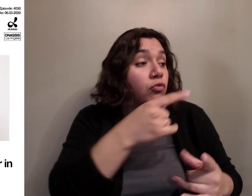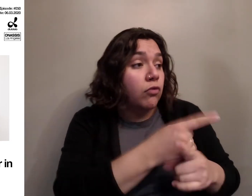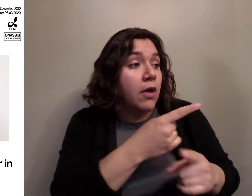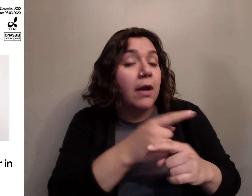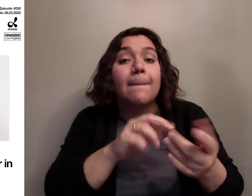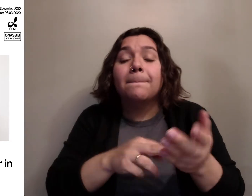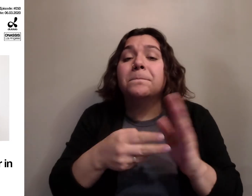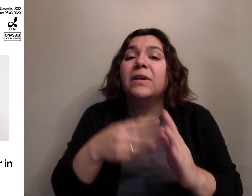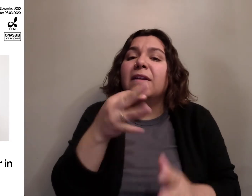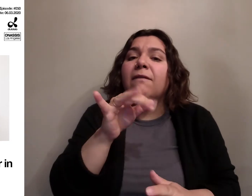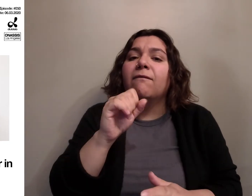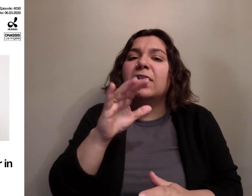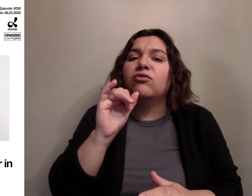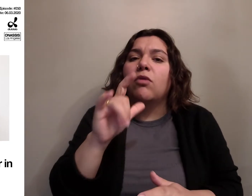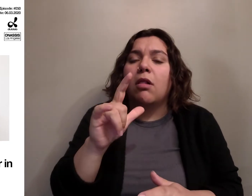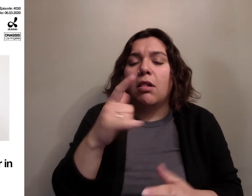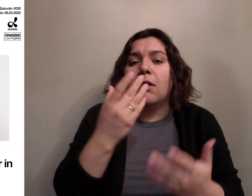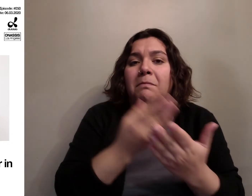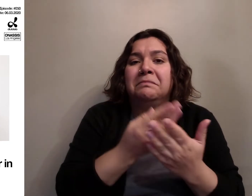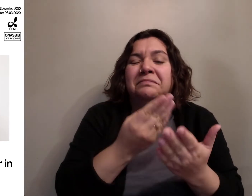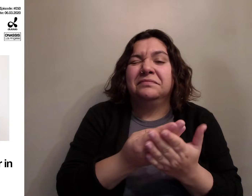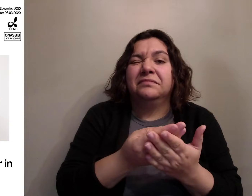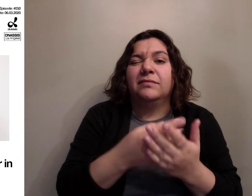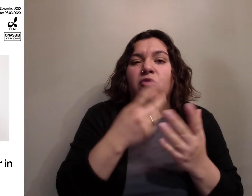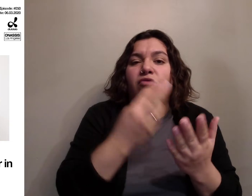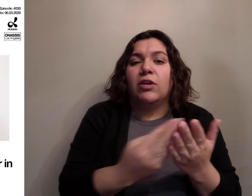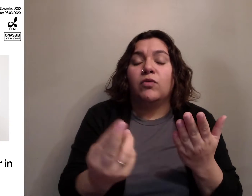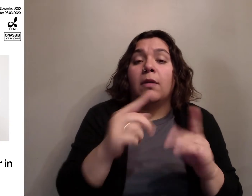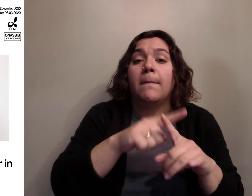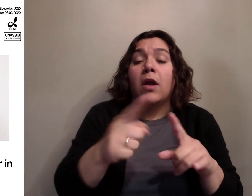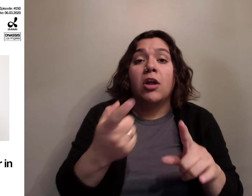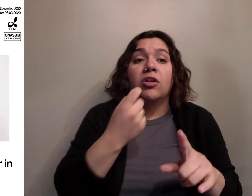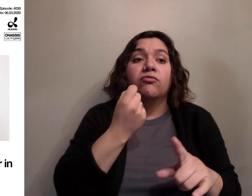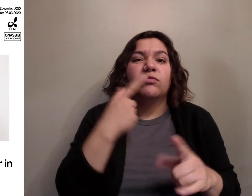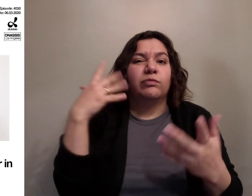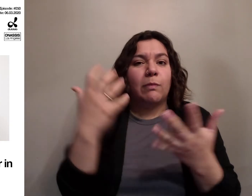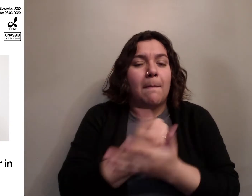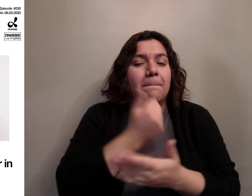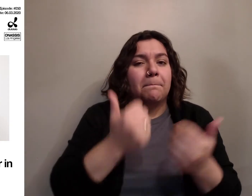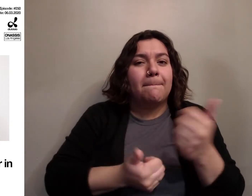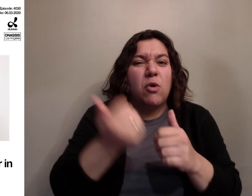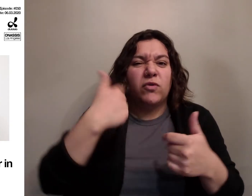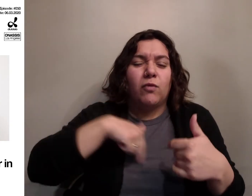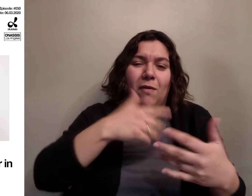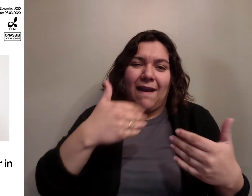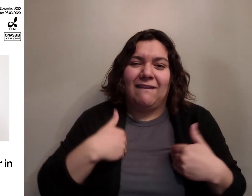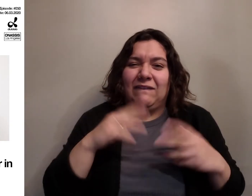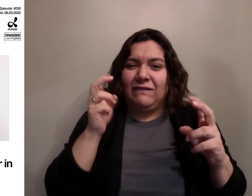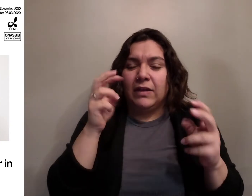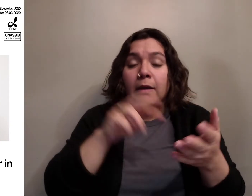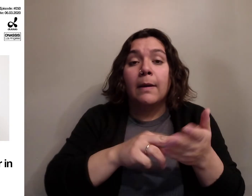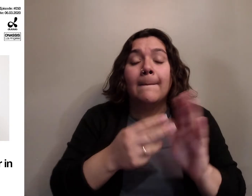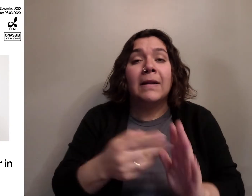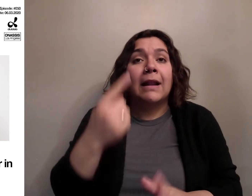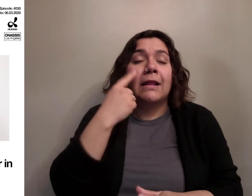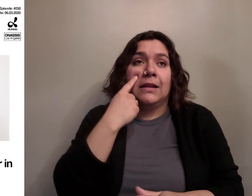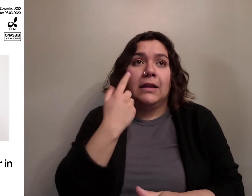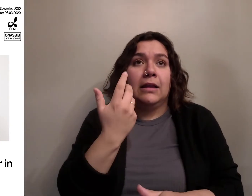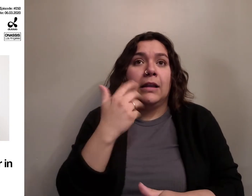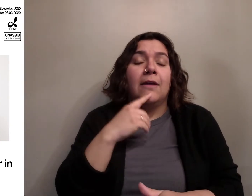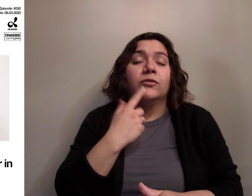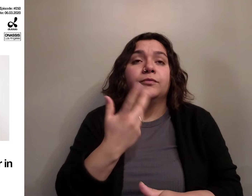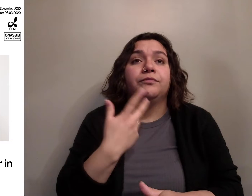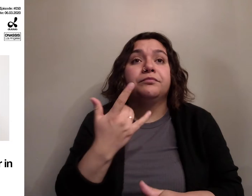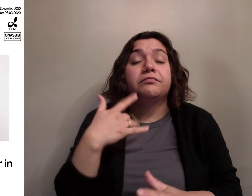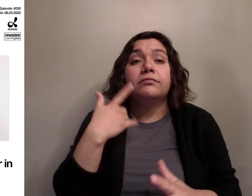without resources, Right. a lot of times, fiscal resources, but we find ways to make most of what we have. And